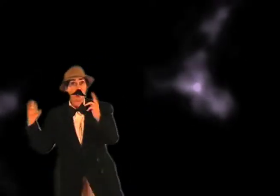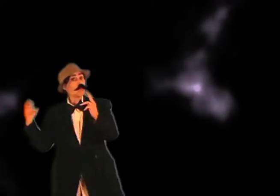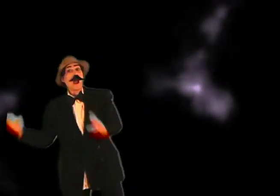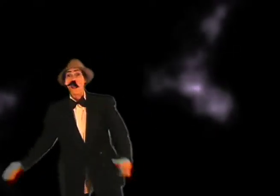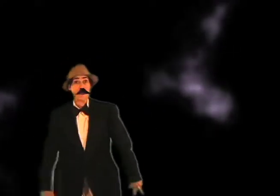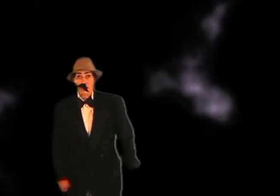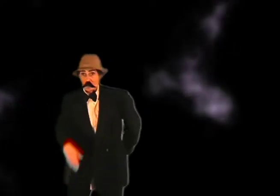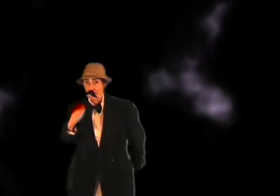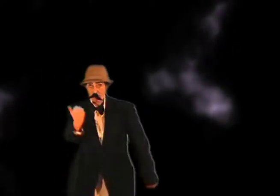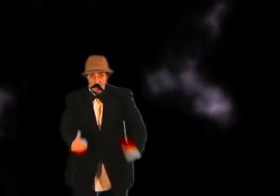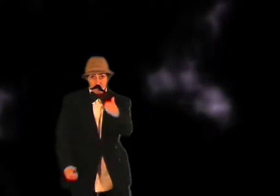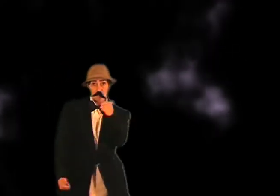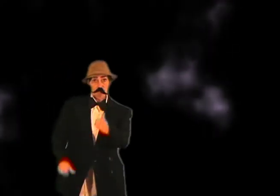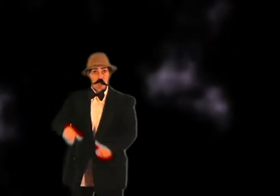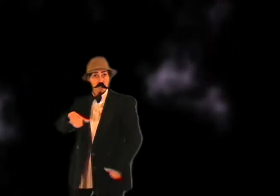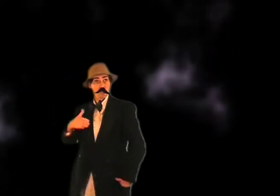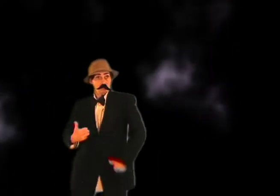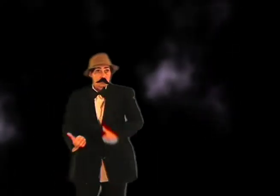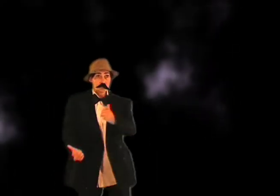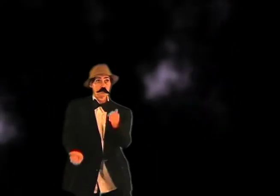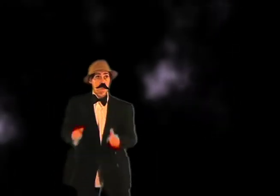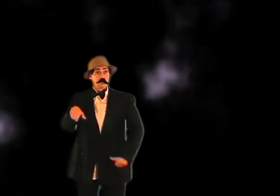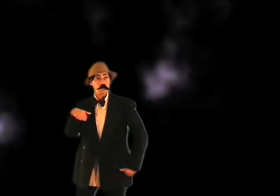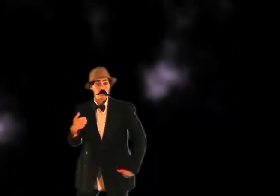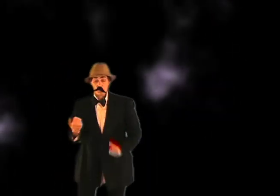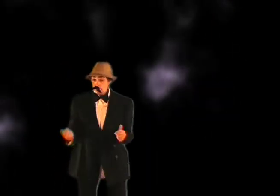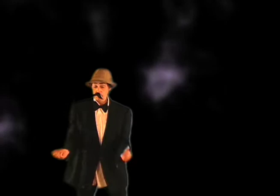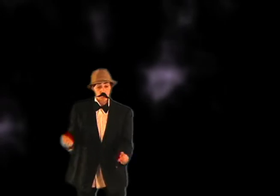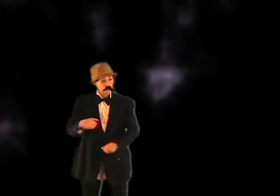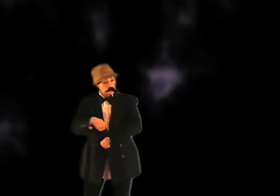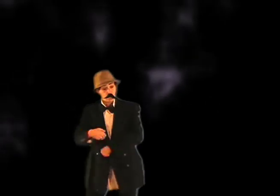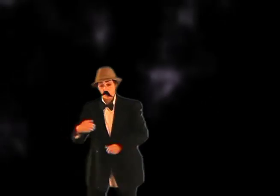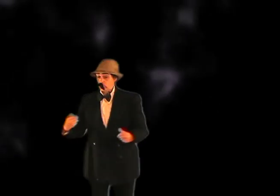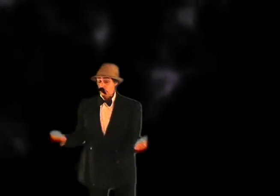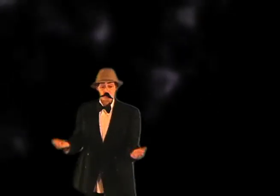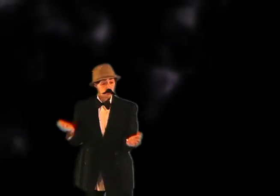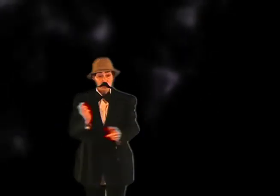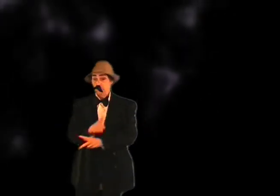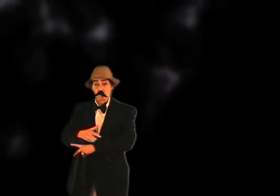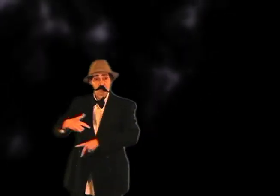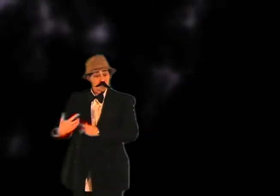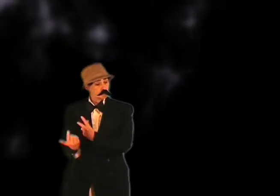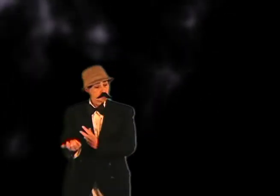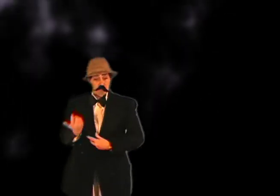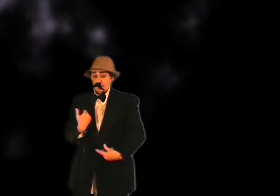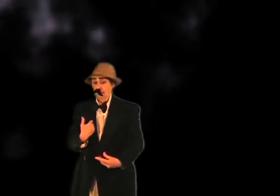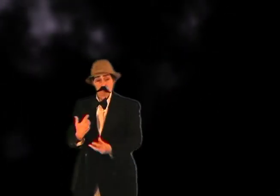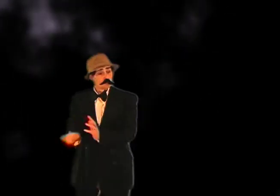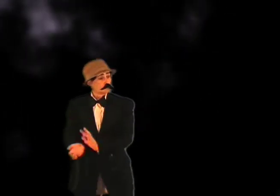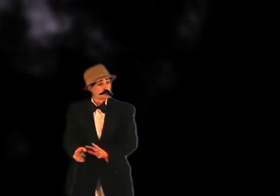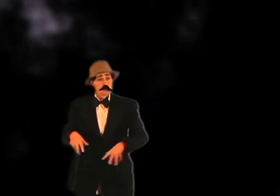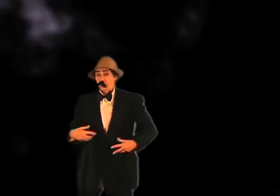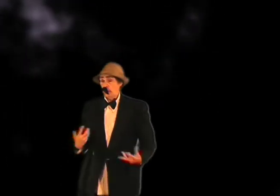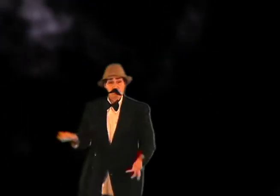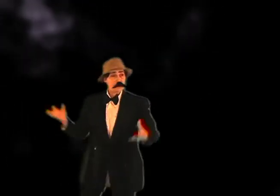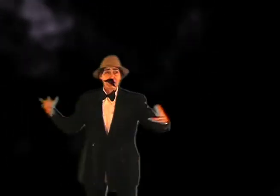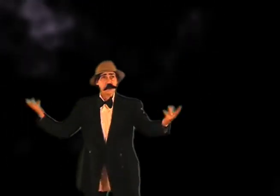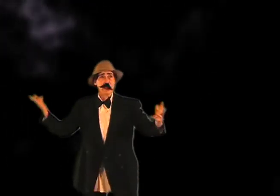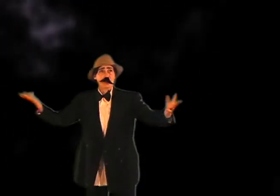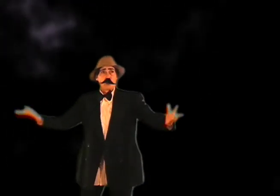way. All this time we've been together on the climb, Janna. Forget the ego